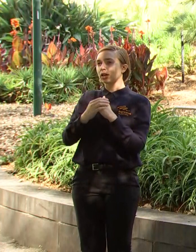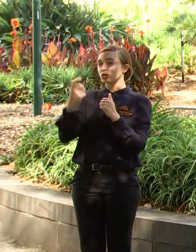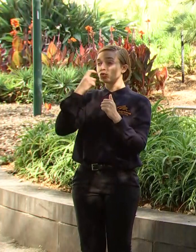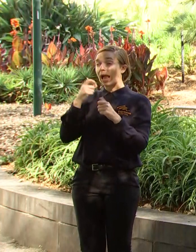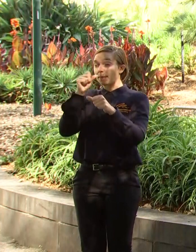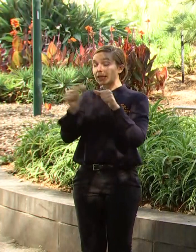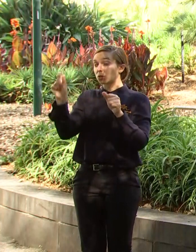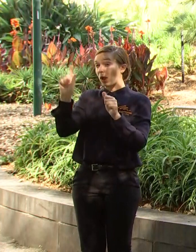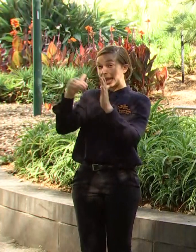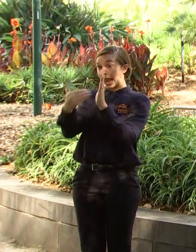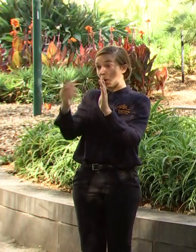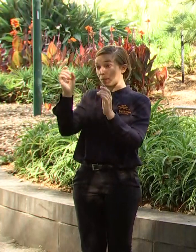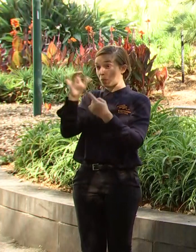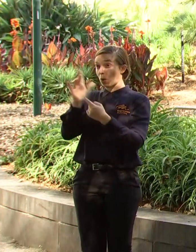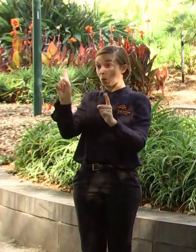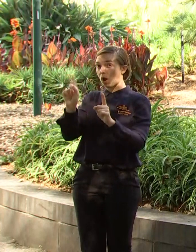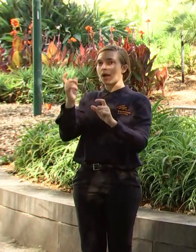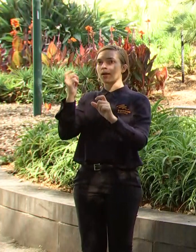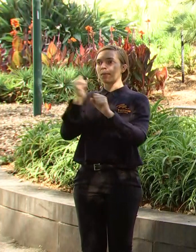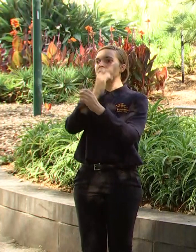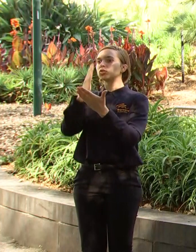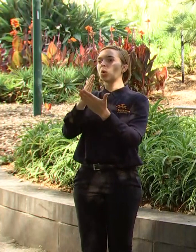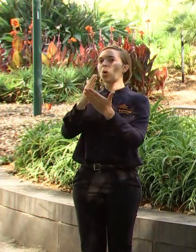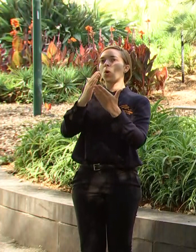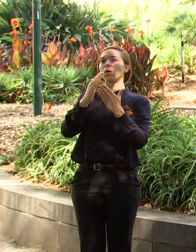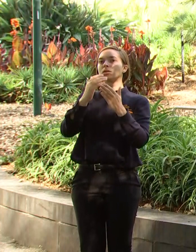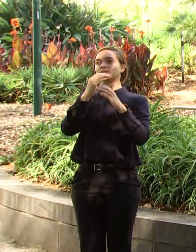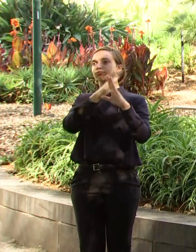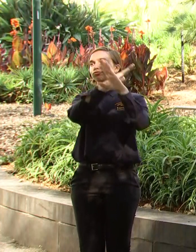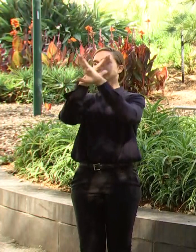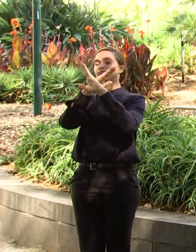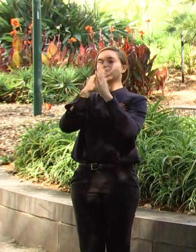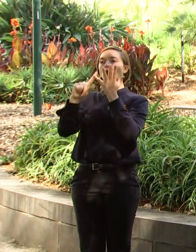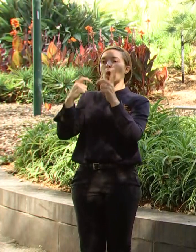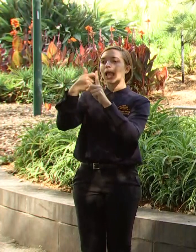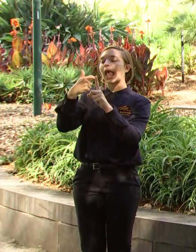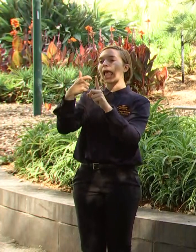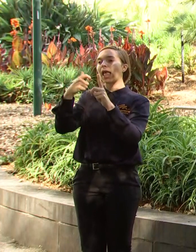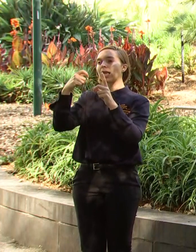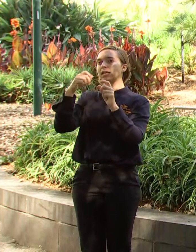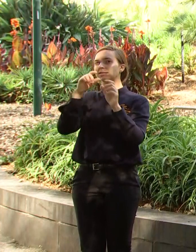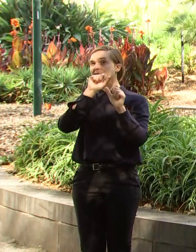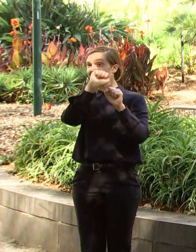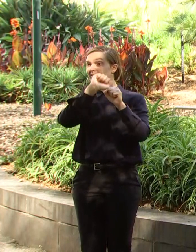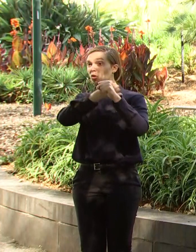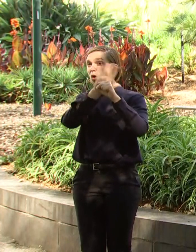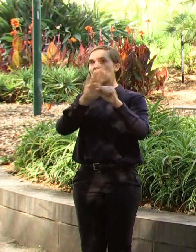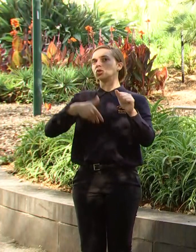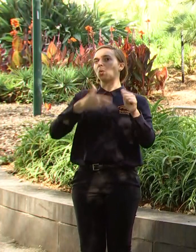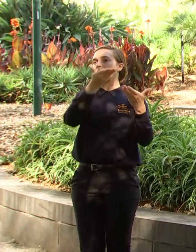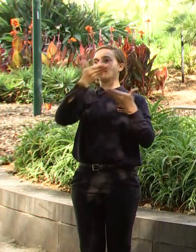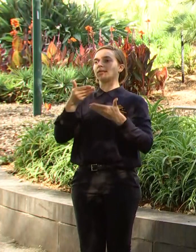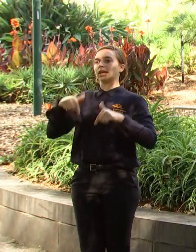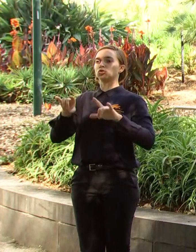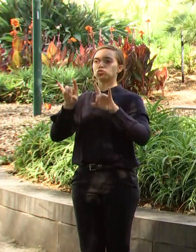out. That's exactly what we all have to be doing. Can I ask on another matter? On the 26th of January, we understand there's no